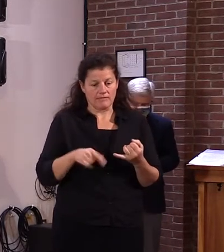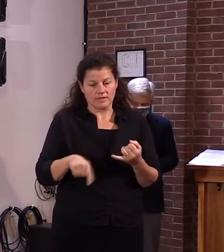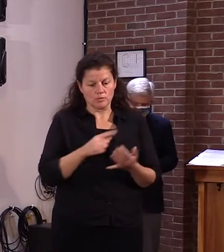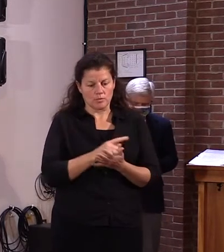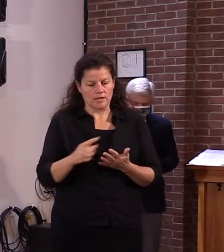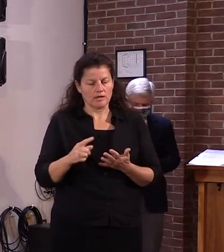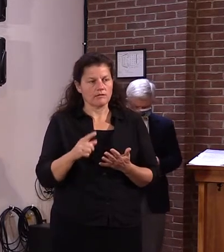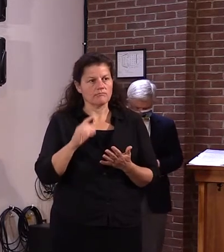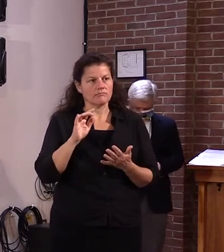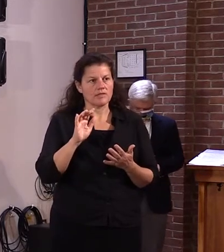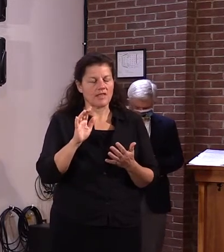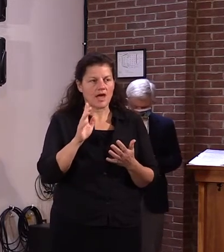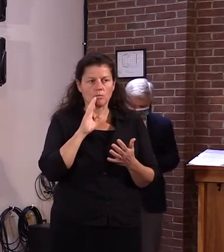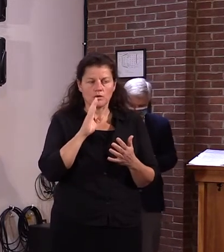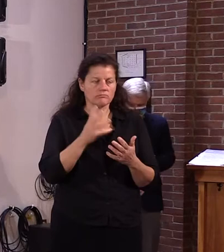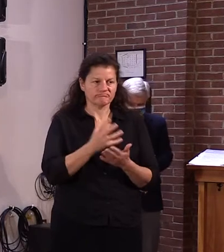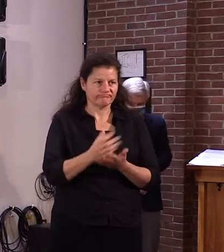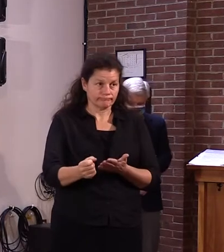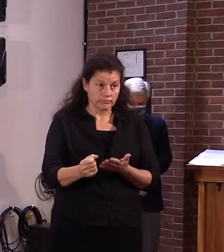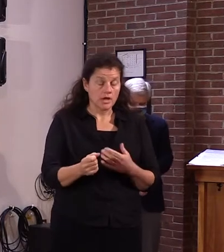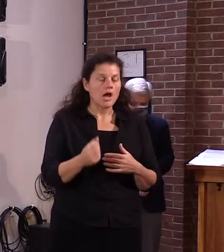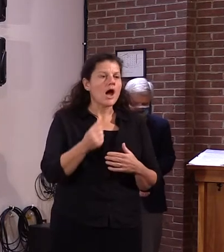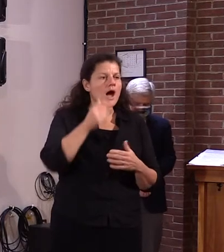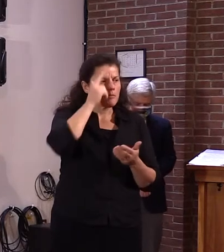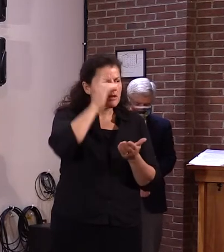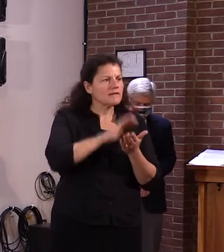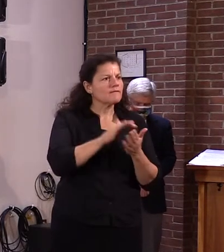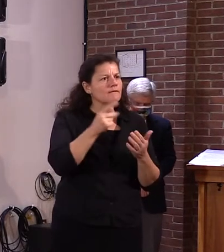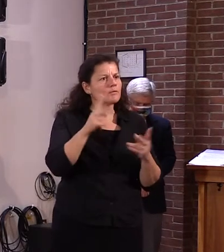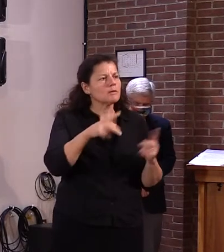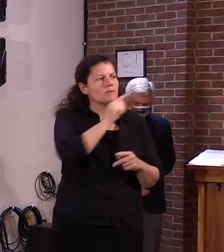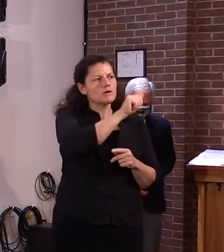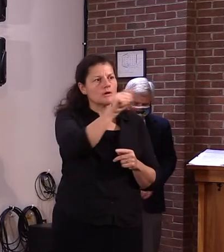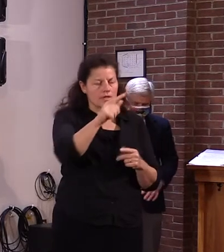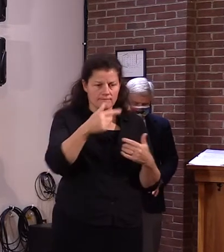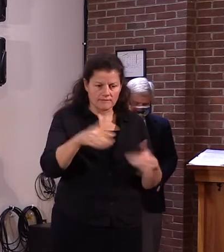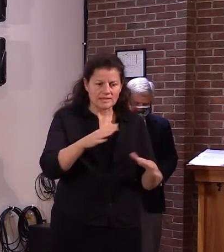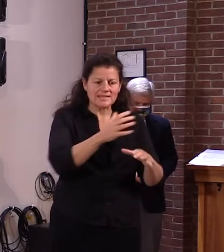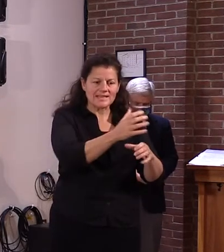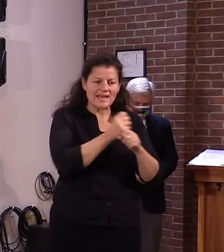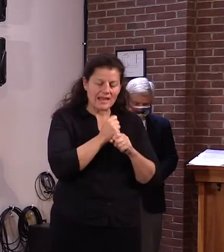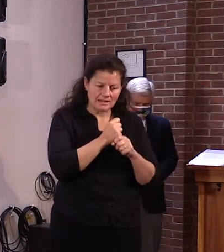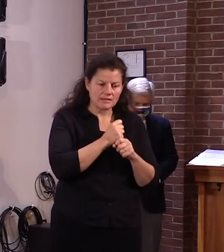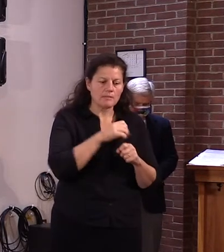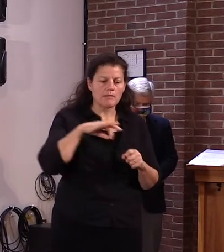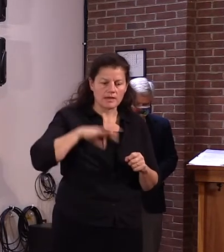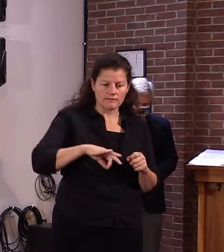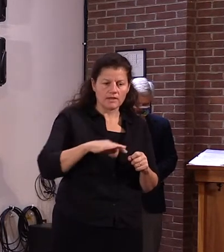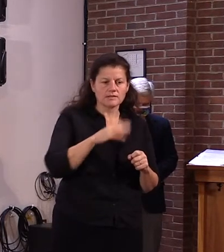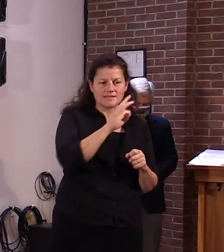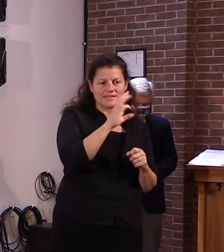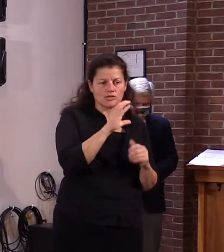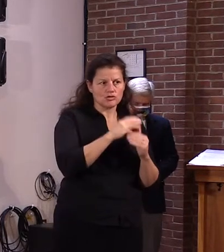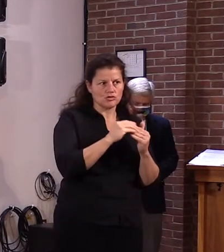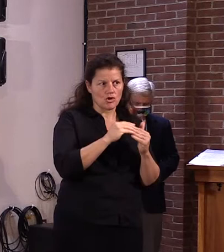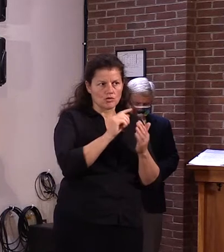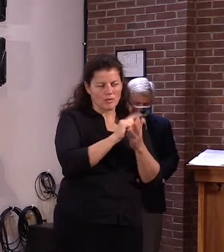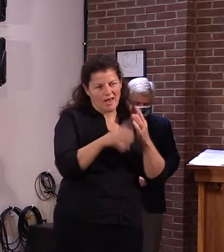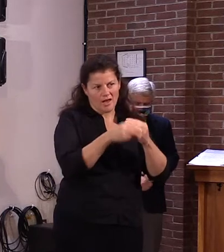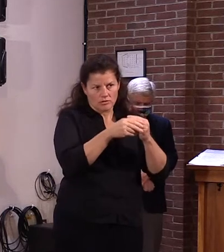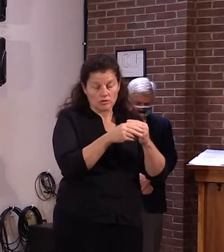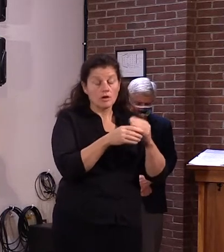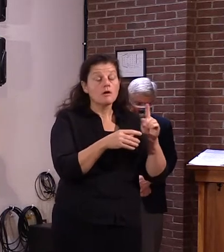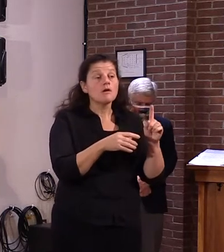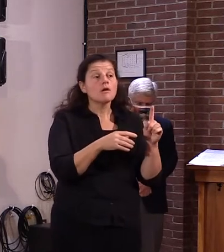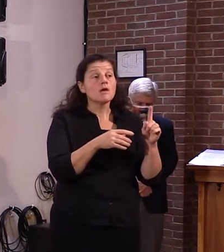people who have received benefits or will be receiving benefit, high extended benefits for this week. I